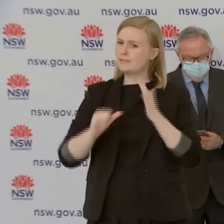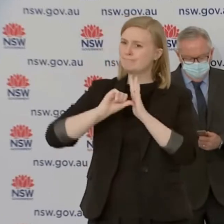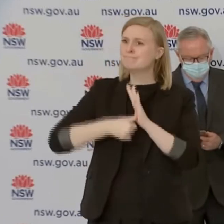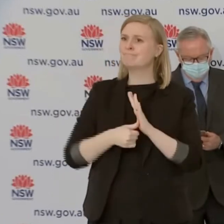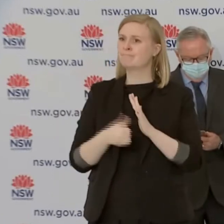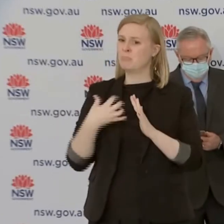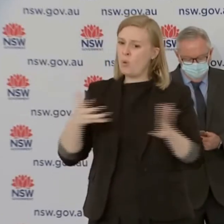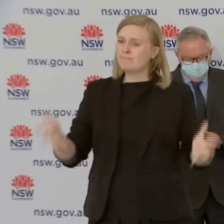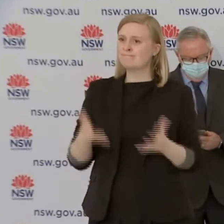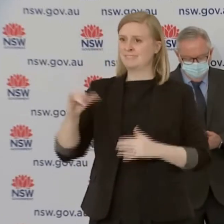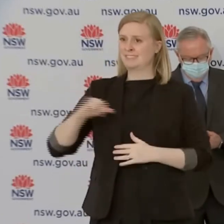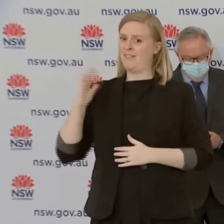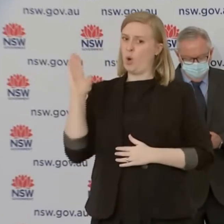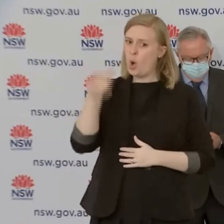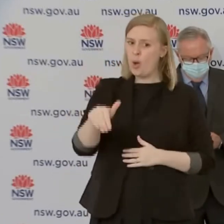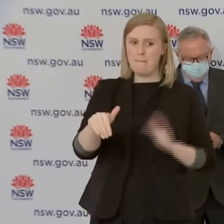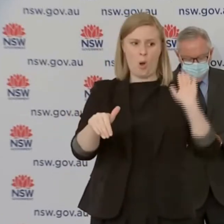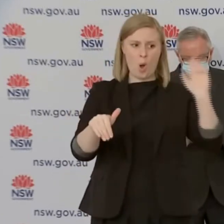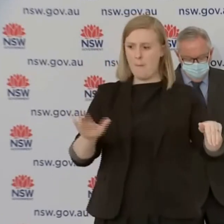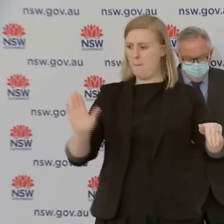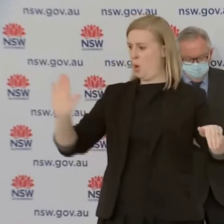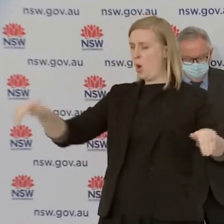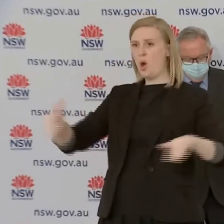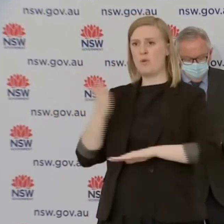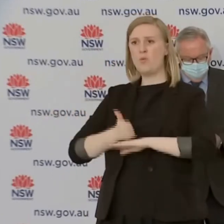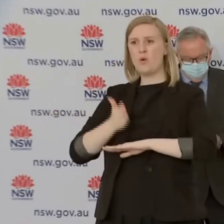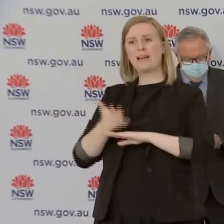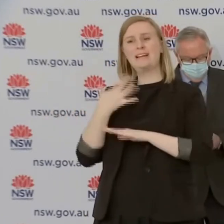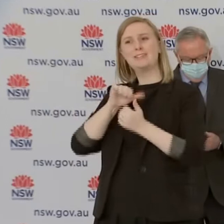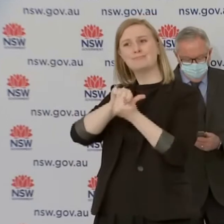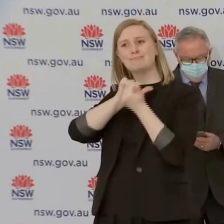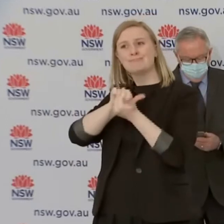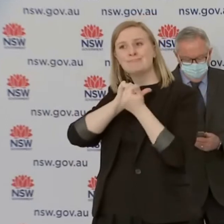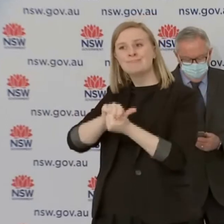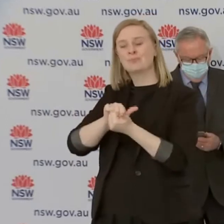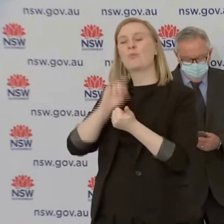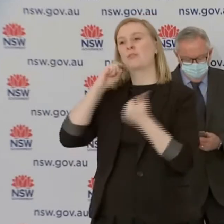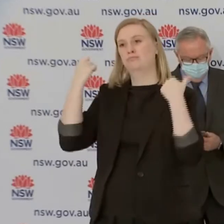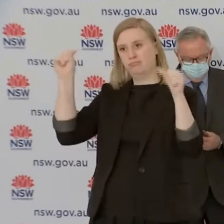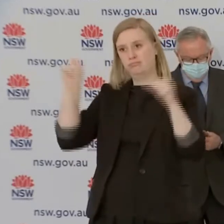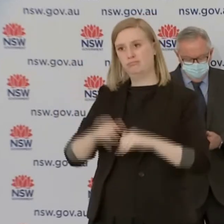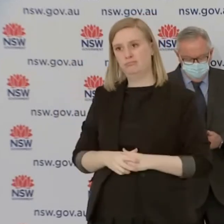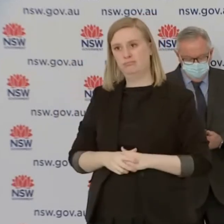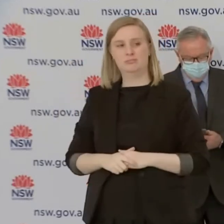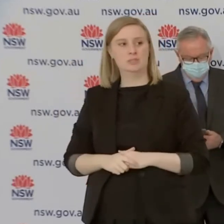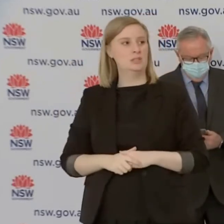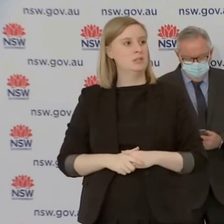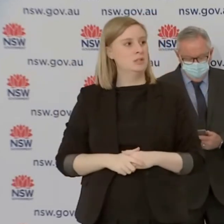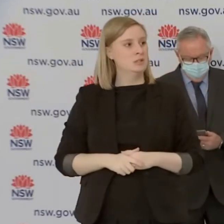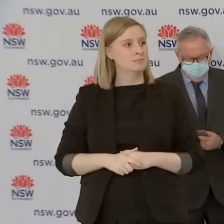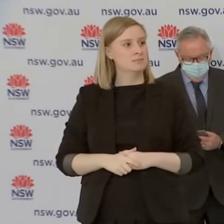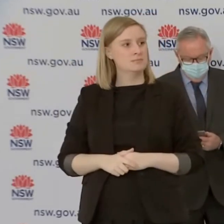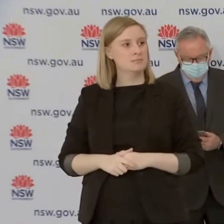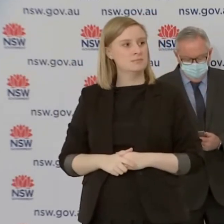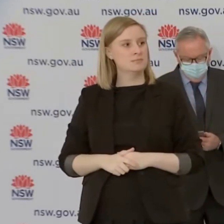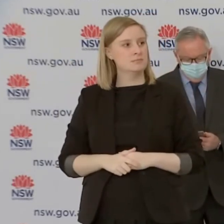shared responsibility in tackling this very, very difficult situation. Dr. Chair, given the tragedy overnight with the